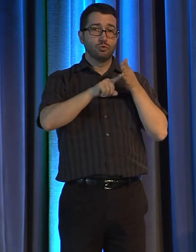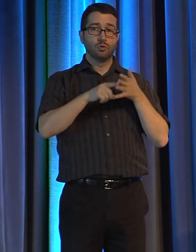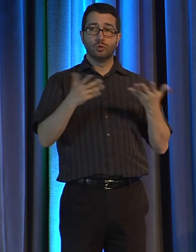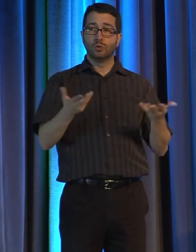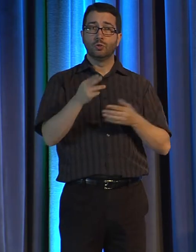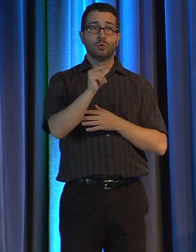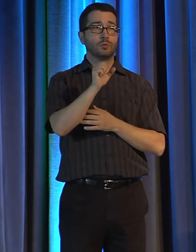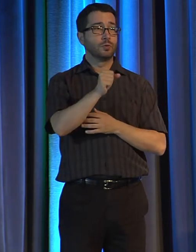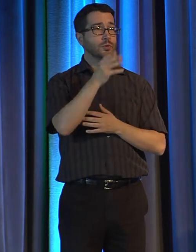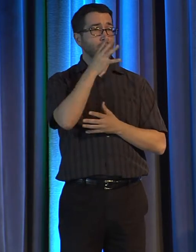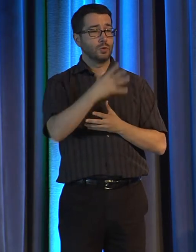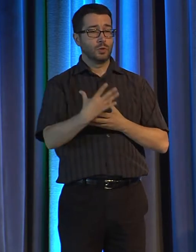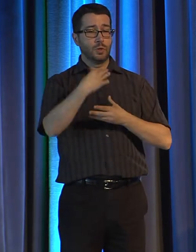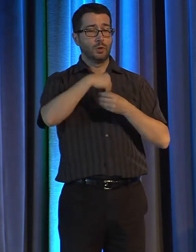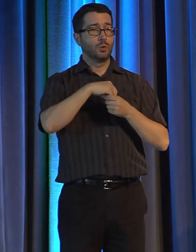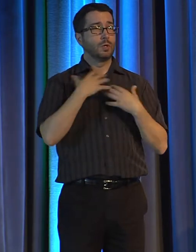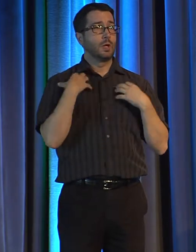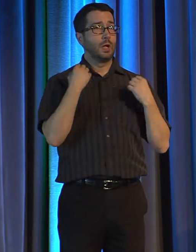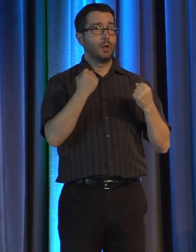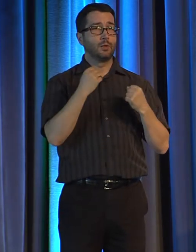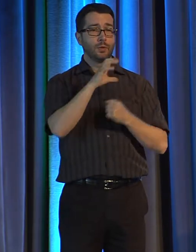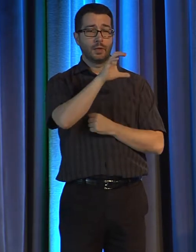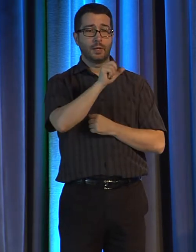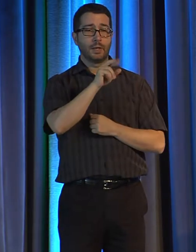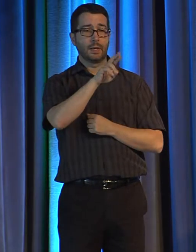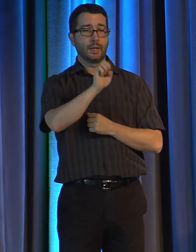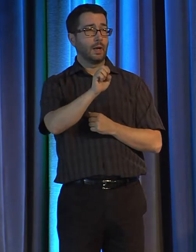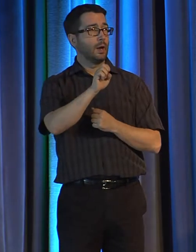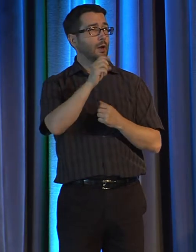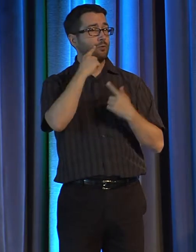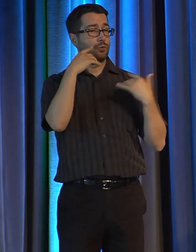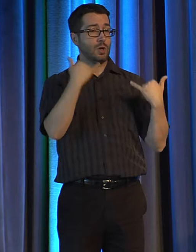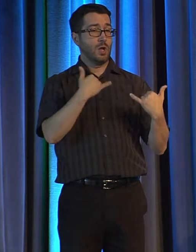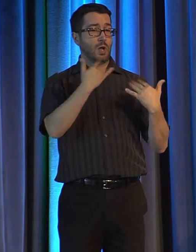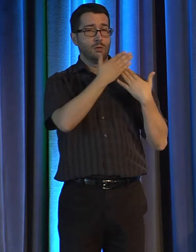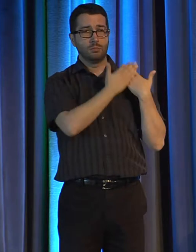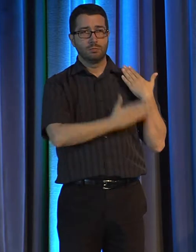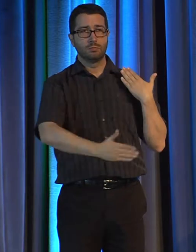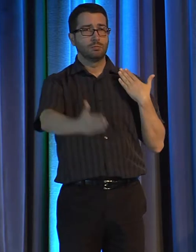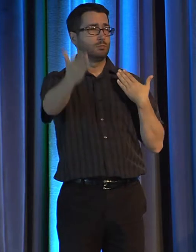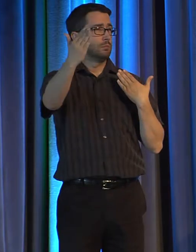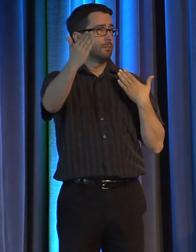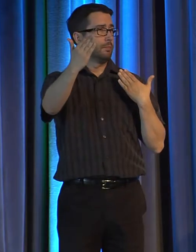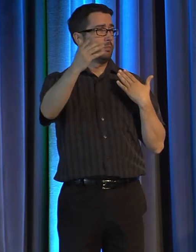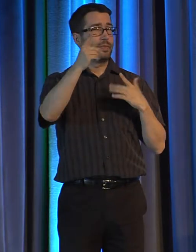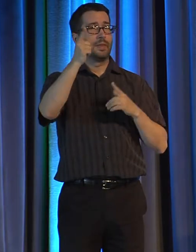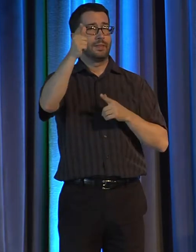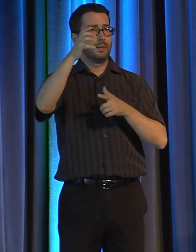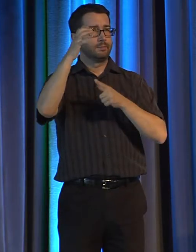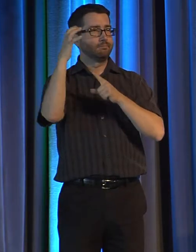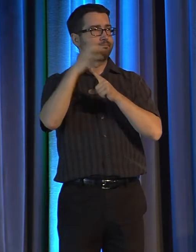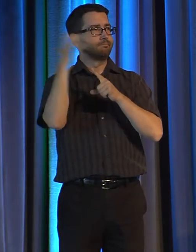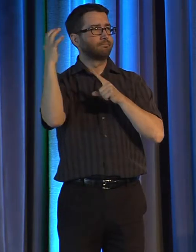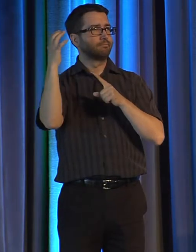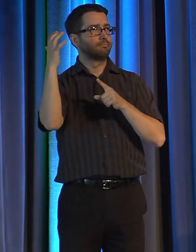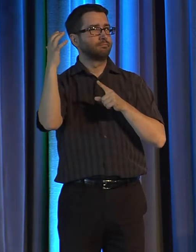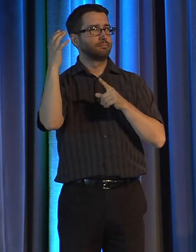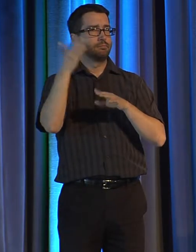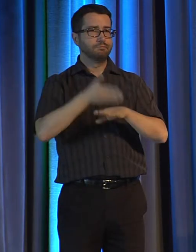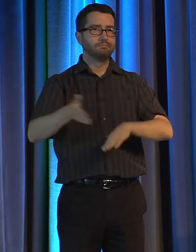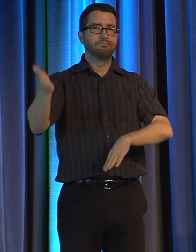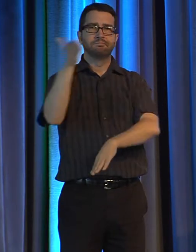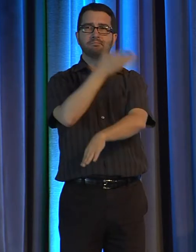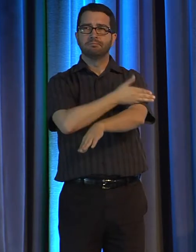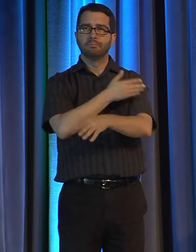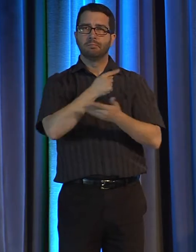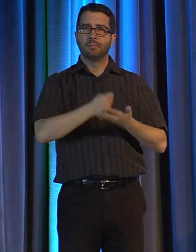to improve health and care delivery now and for the future. They are championing advances in therapy and new approaches